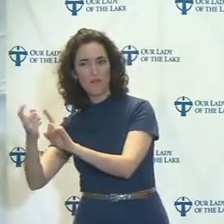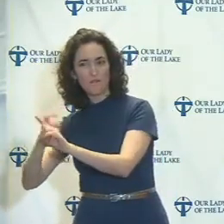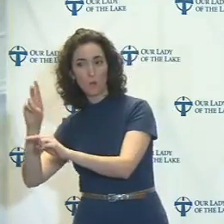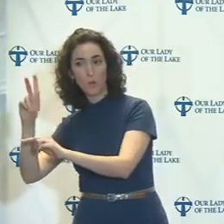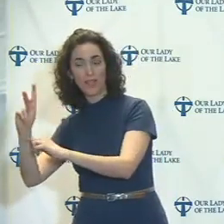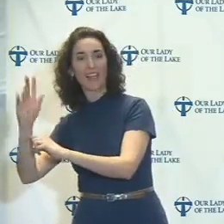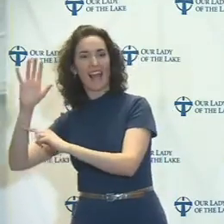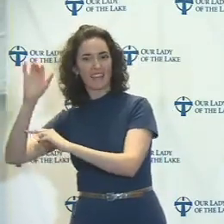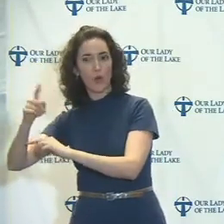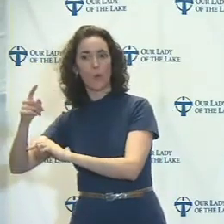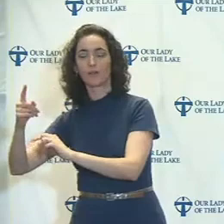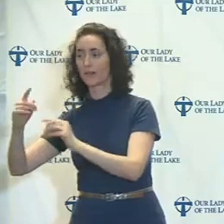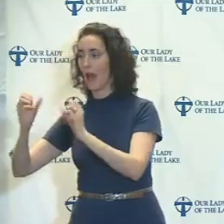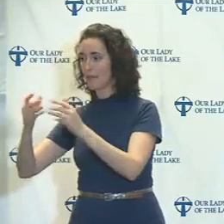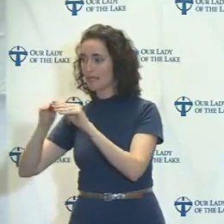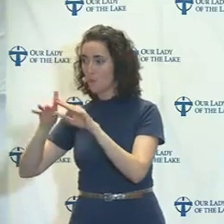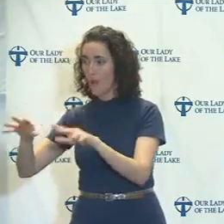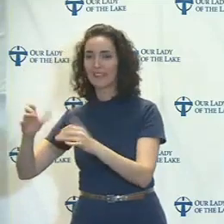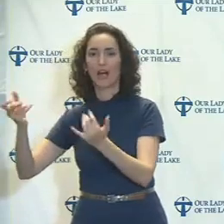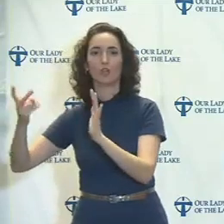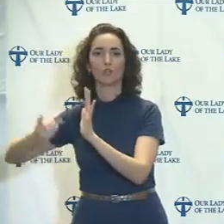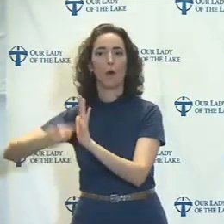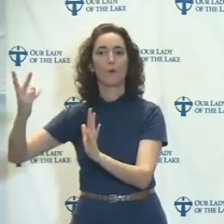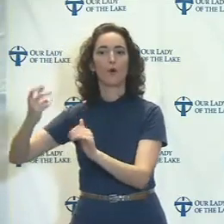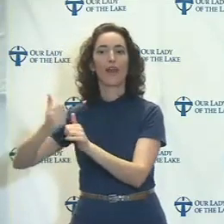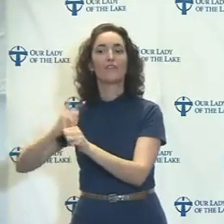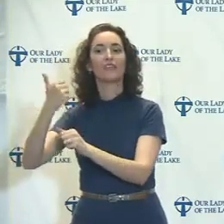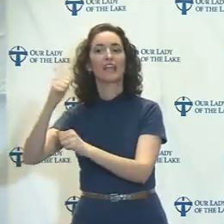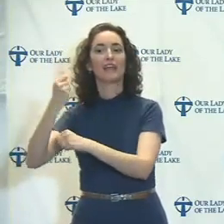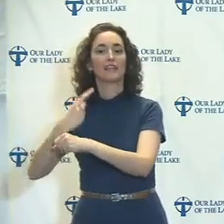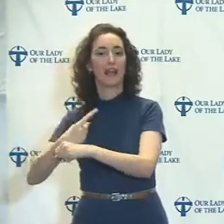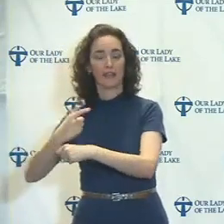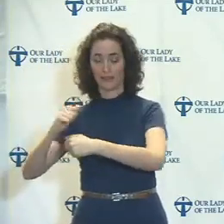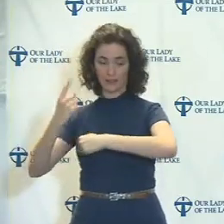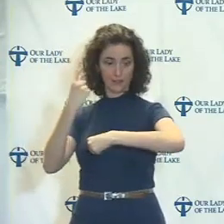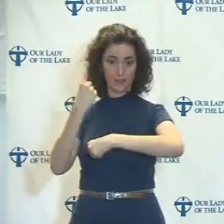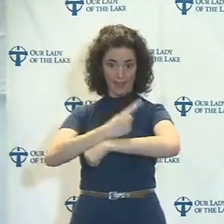doubling in numbers nationwide every 10 days.